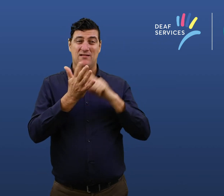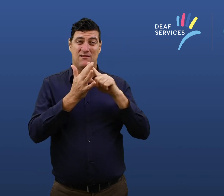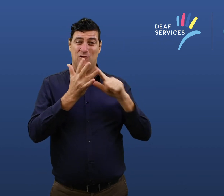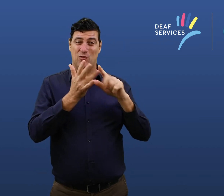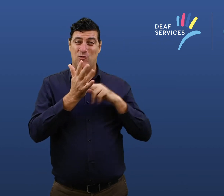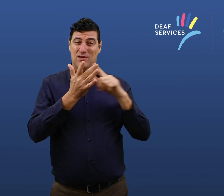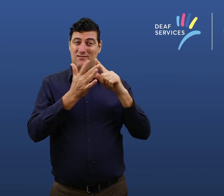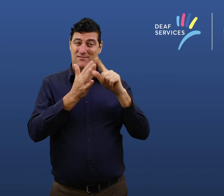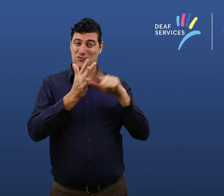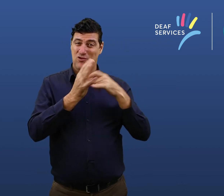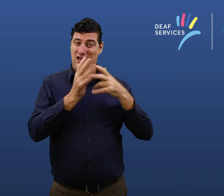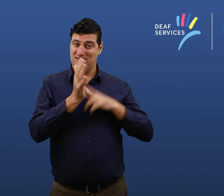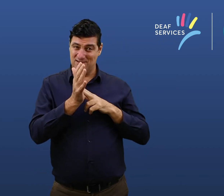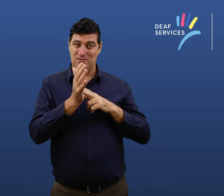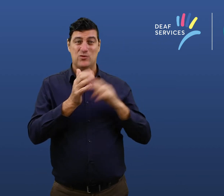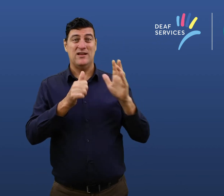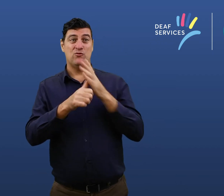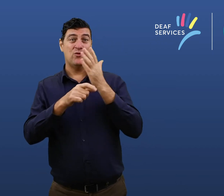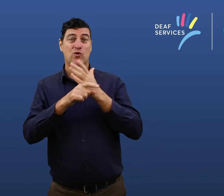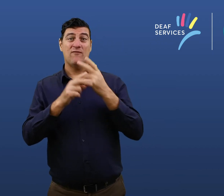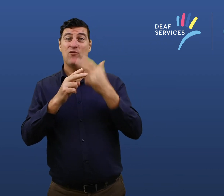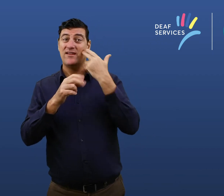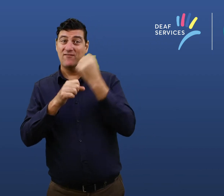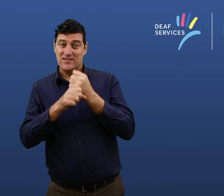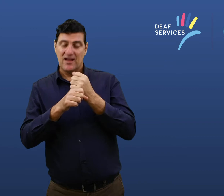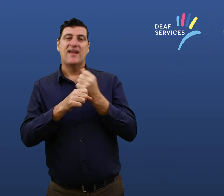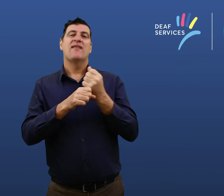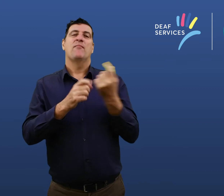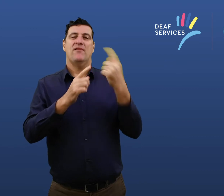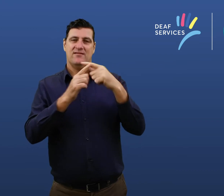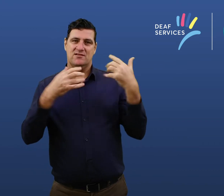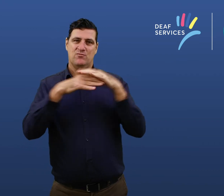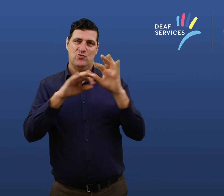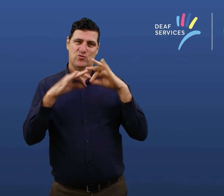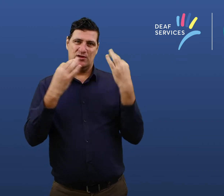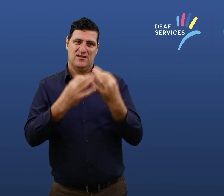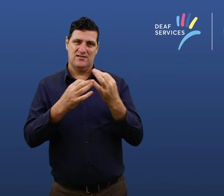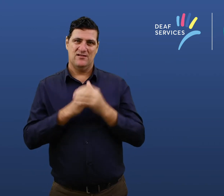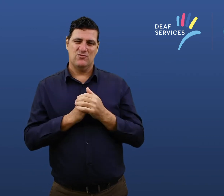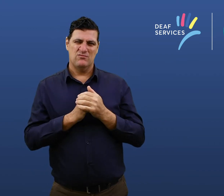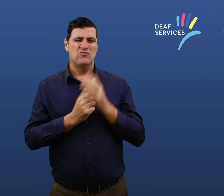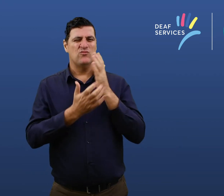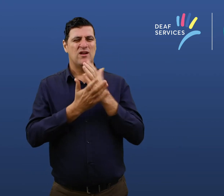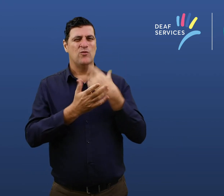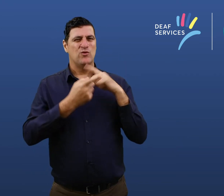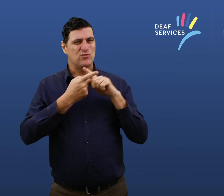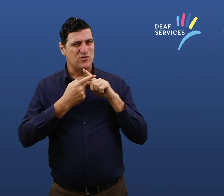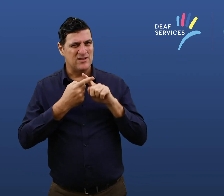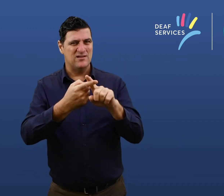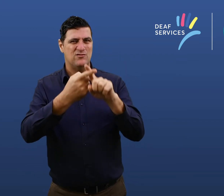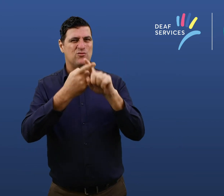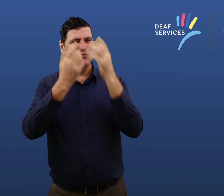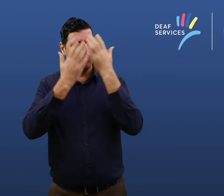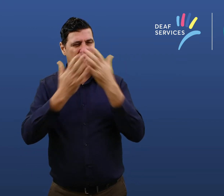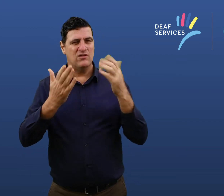the contribution that Leonie Jackson, who initially worked for the Deaf Society, as well as for the merged